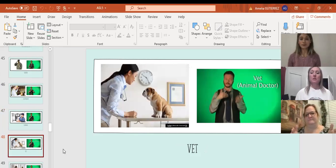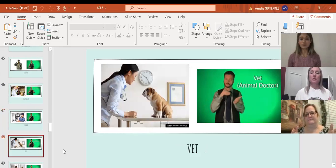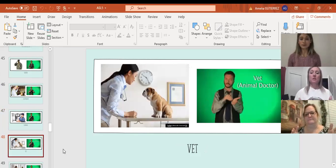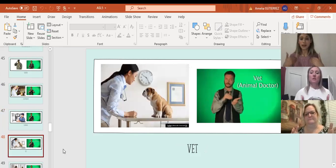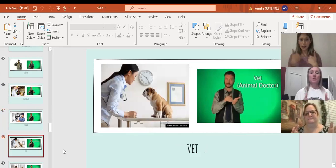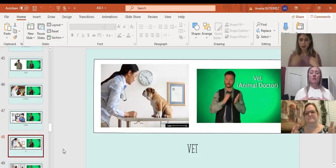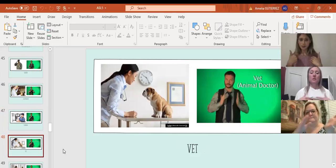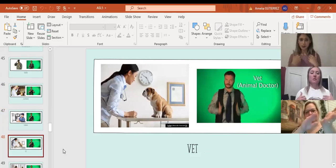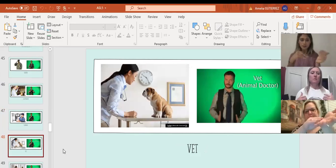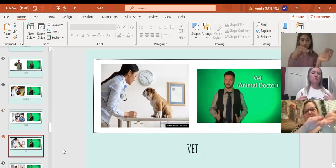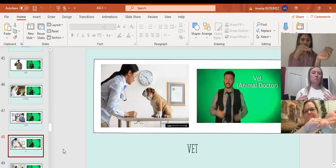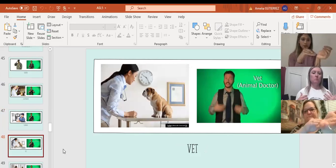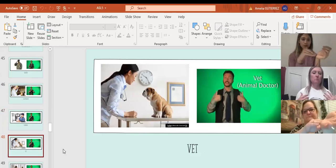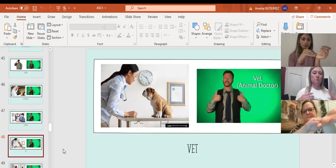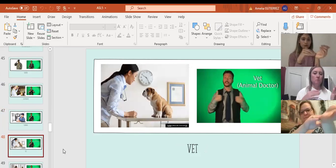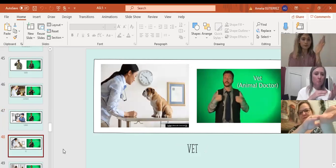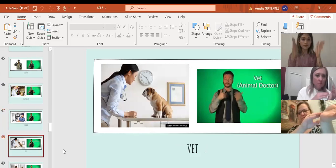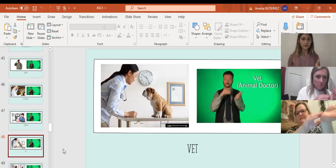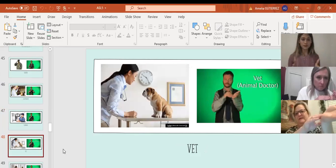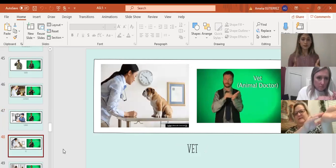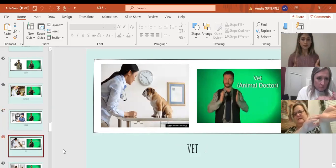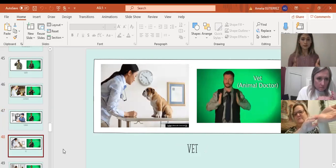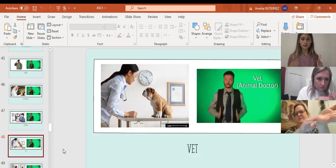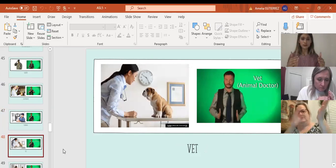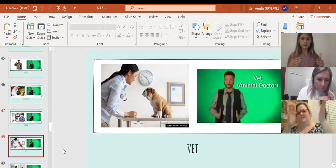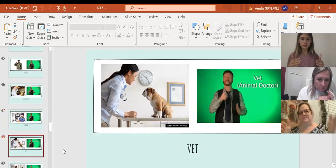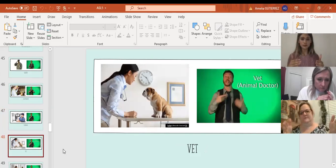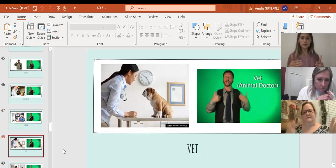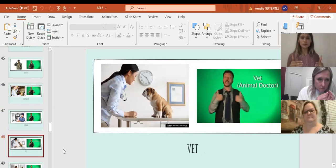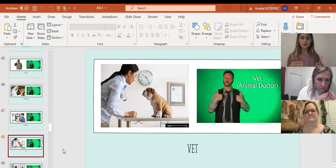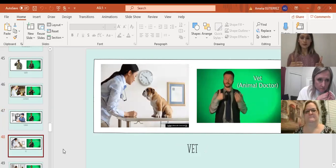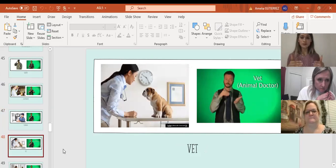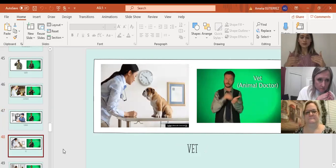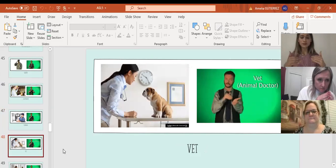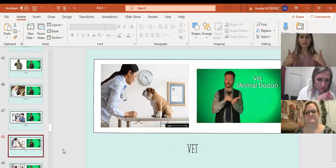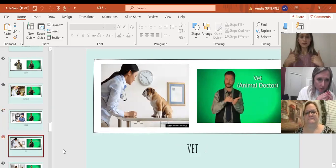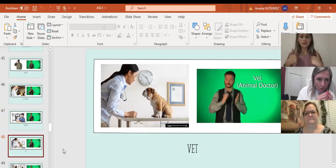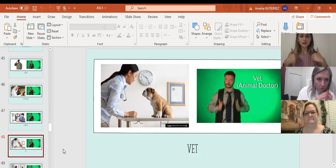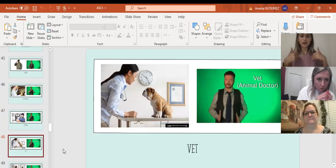Vet. Putting like he's taking the pulse.